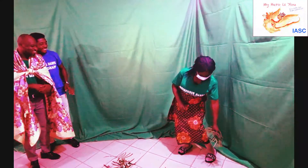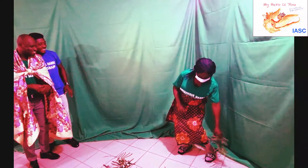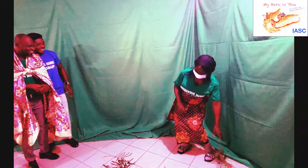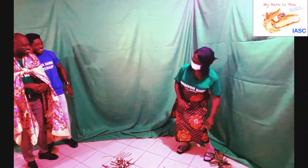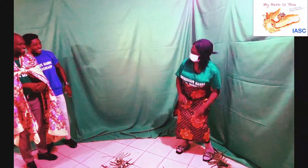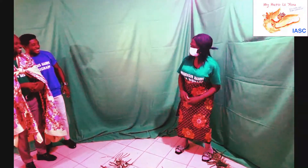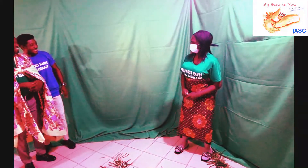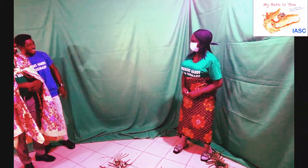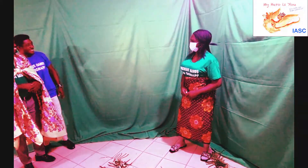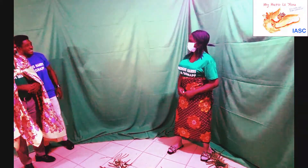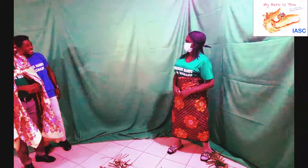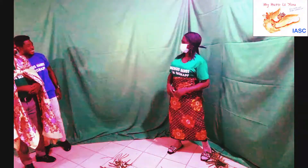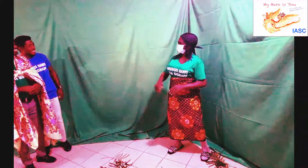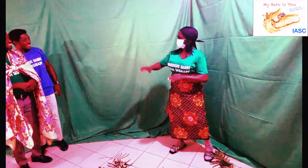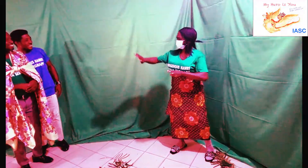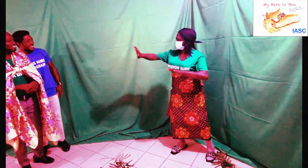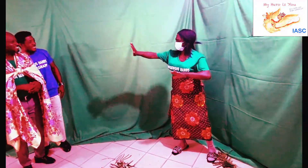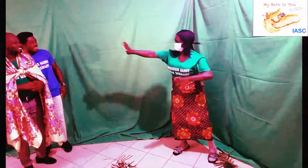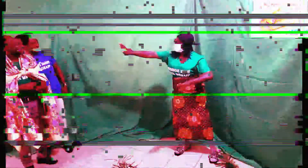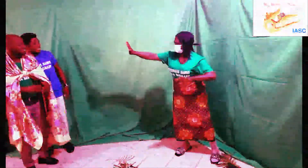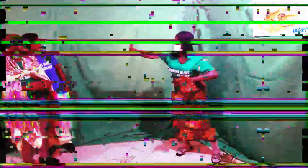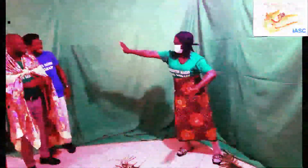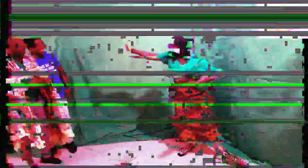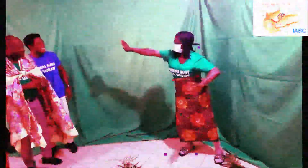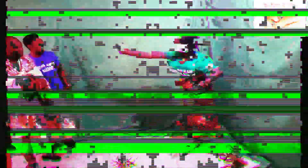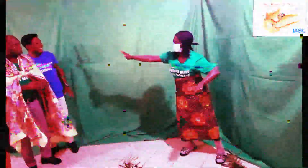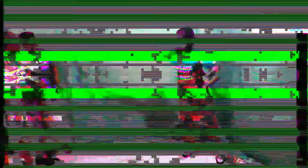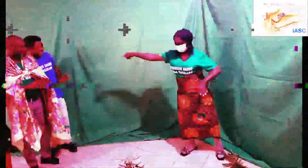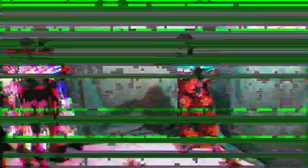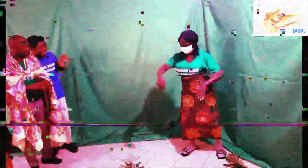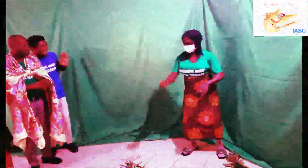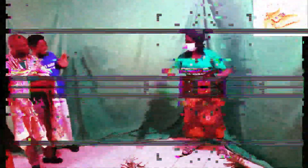you a hug. What are you all doing here?"